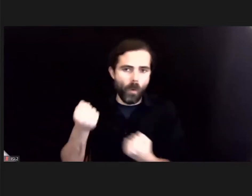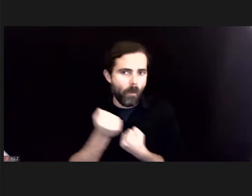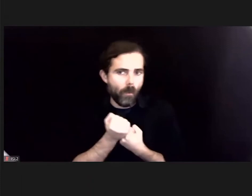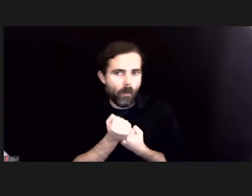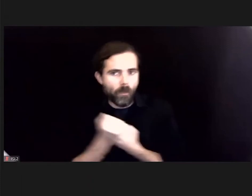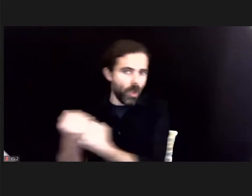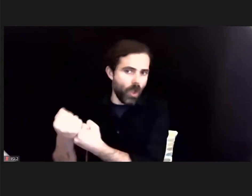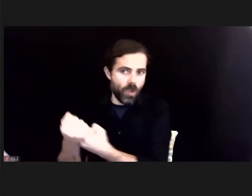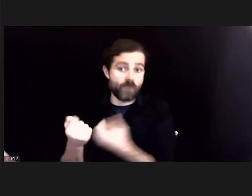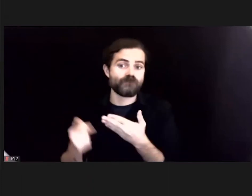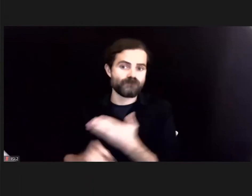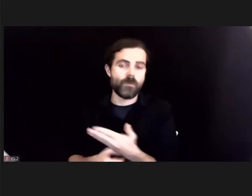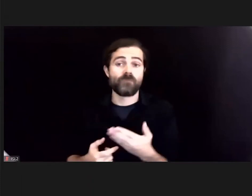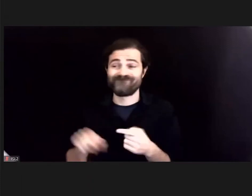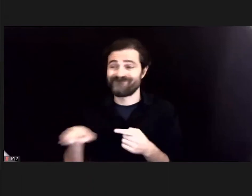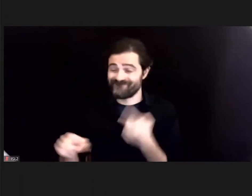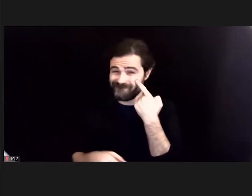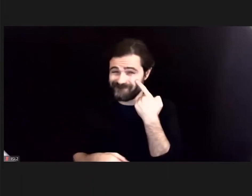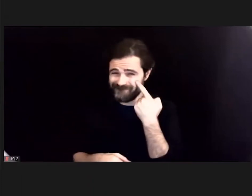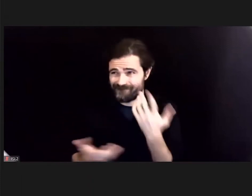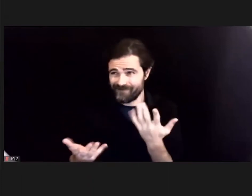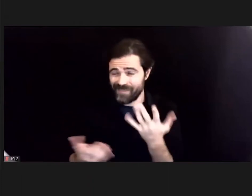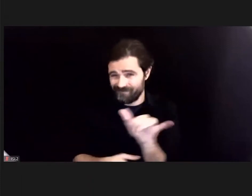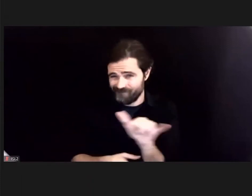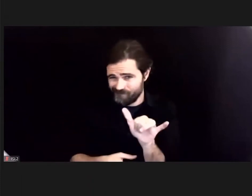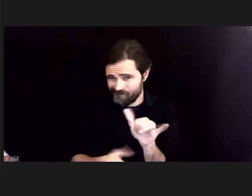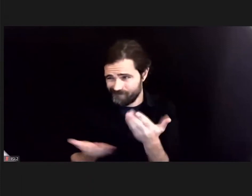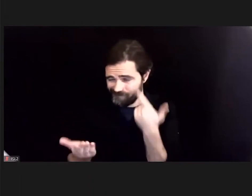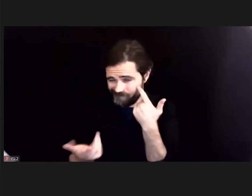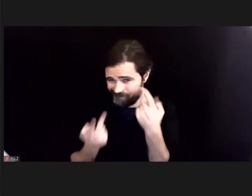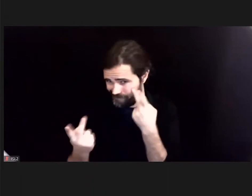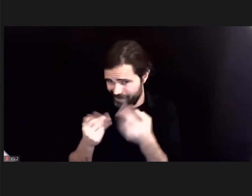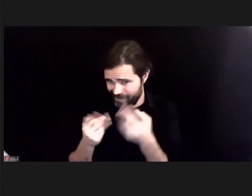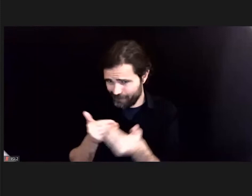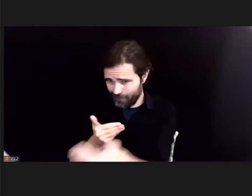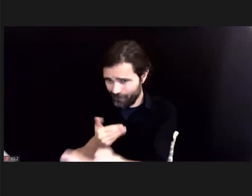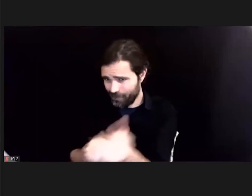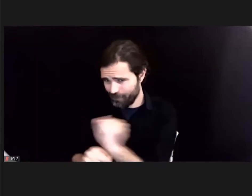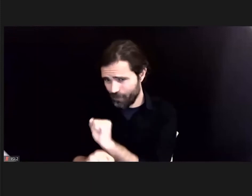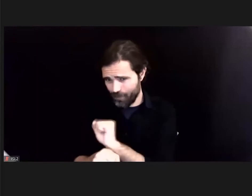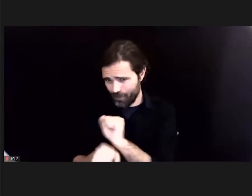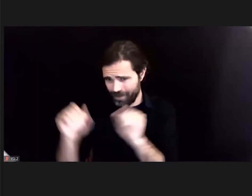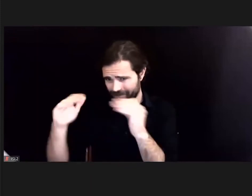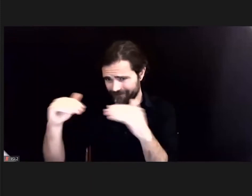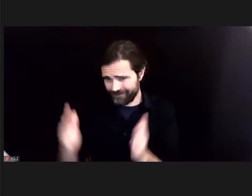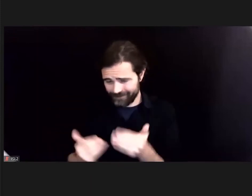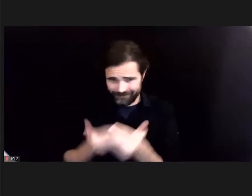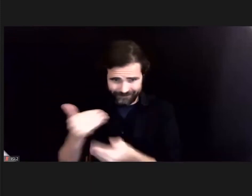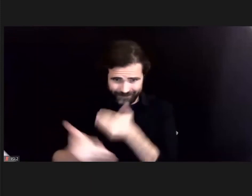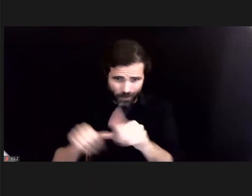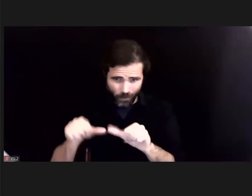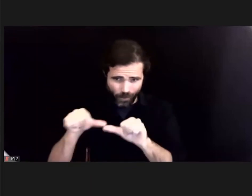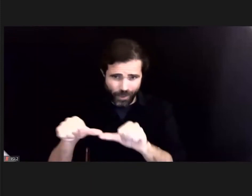will continue in the future. So having this information on the different solutions for